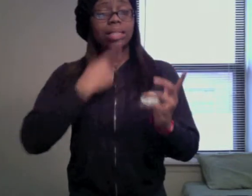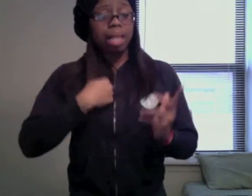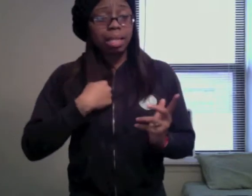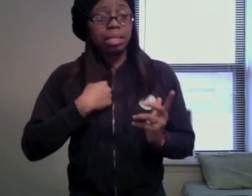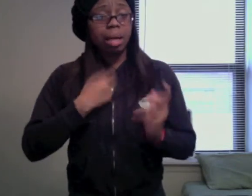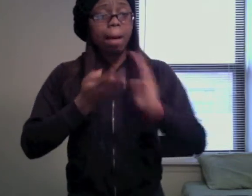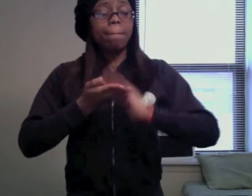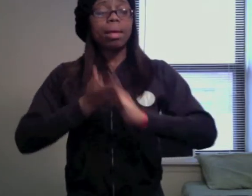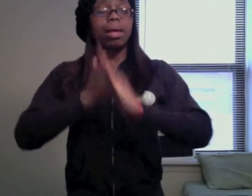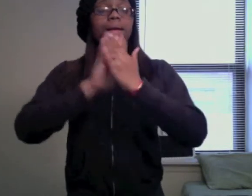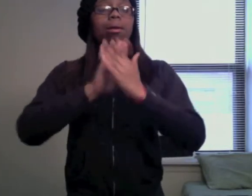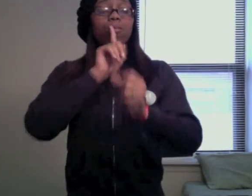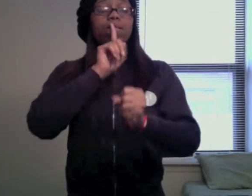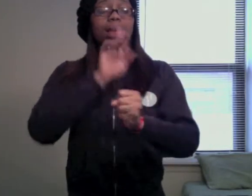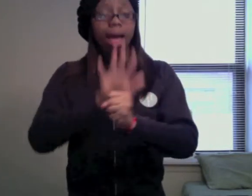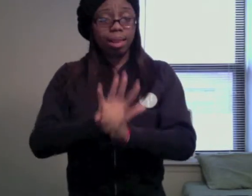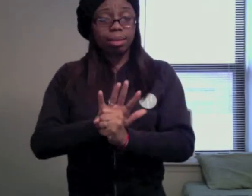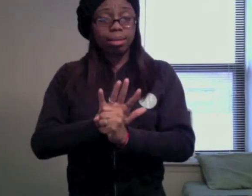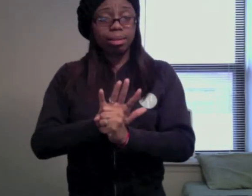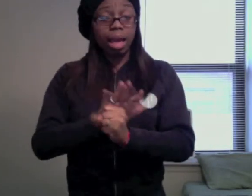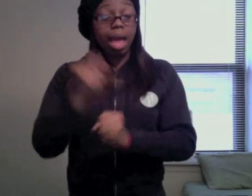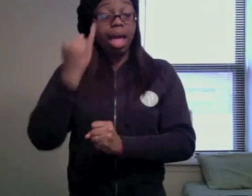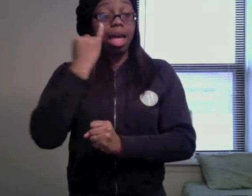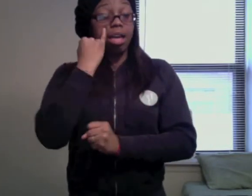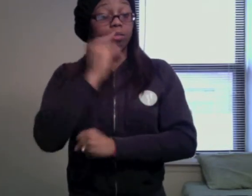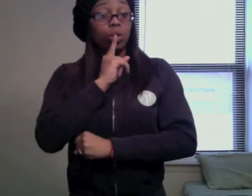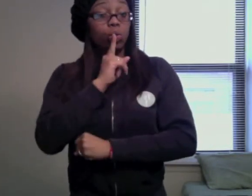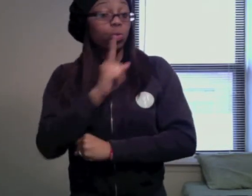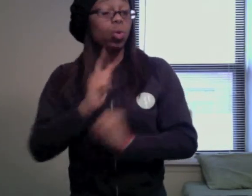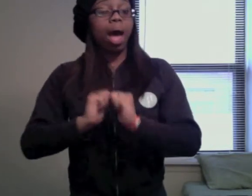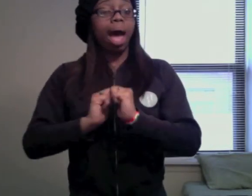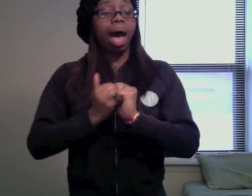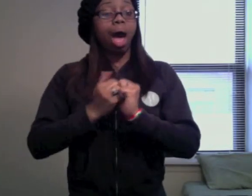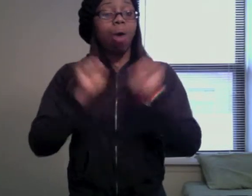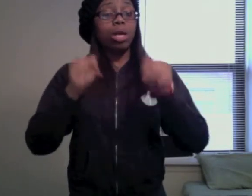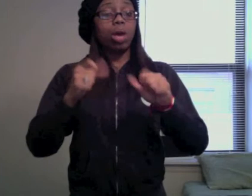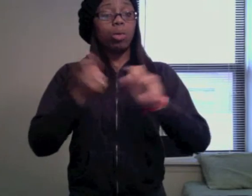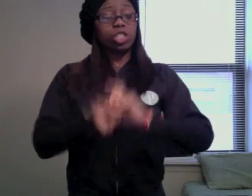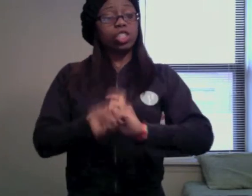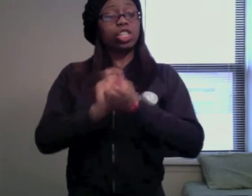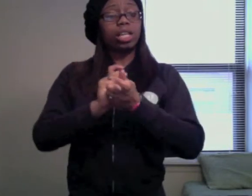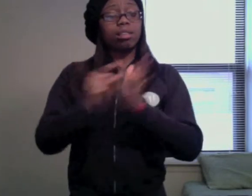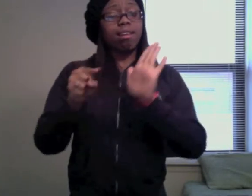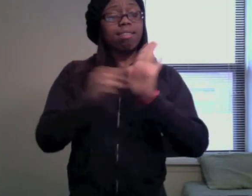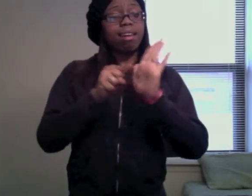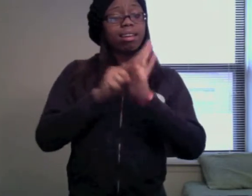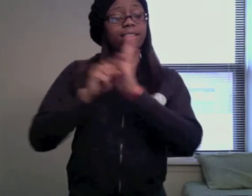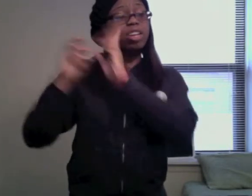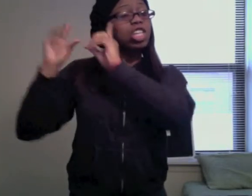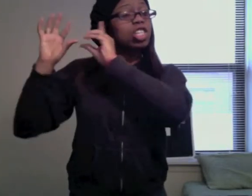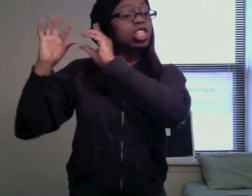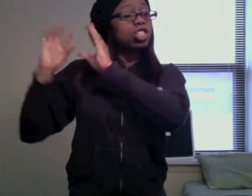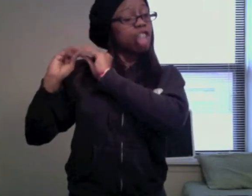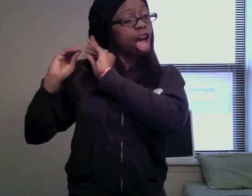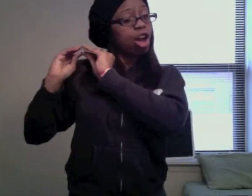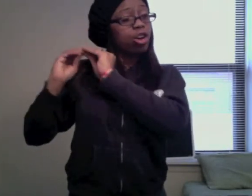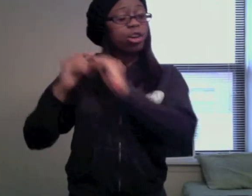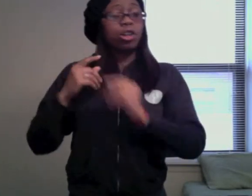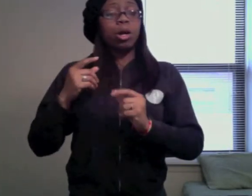reality. Well, if this is true, how do we turn our negative self-chatter into powerful I can